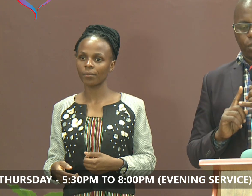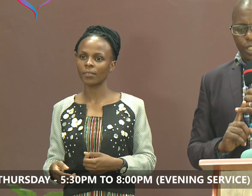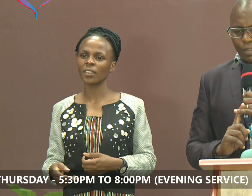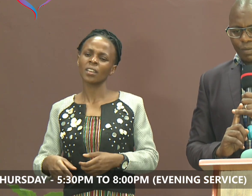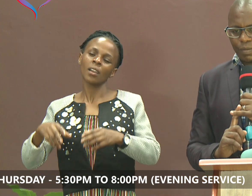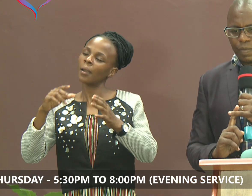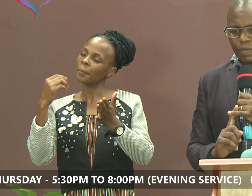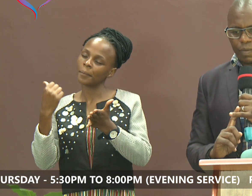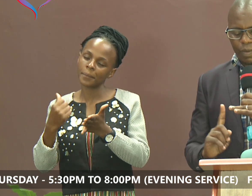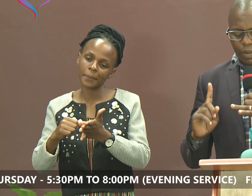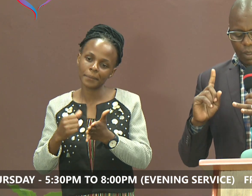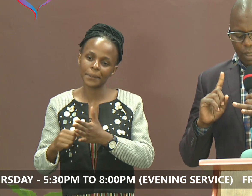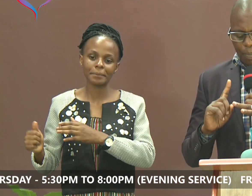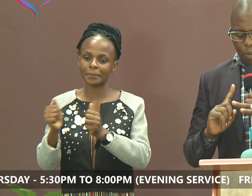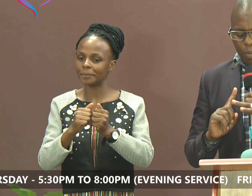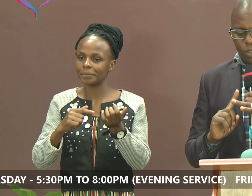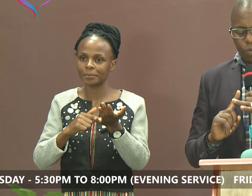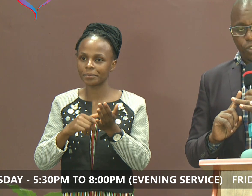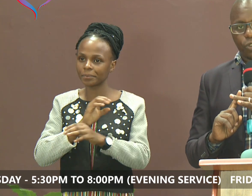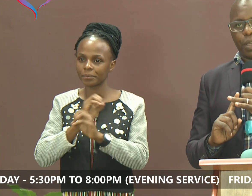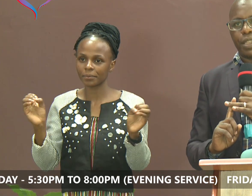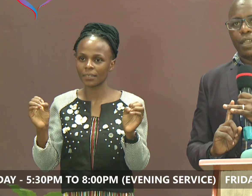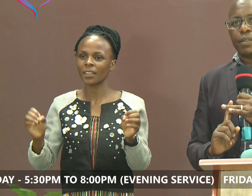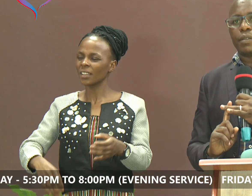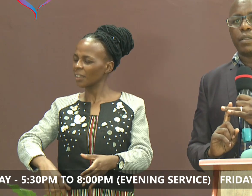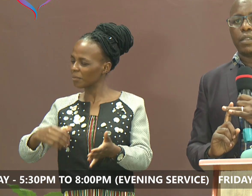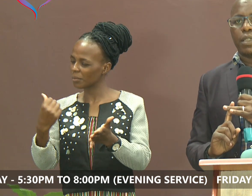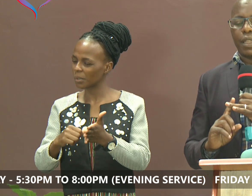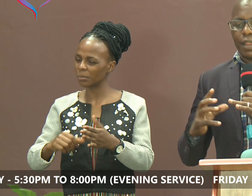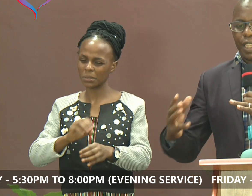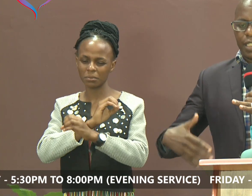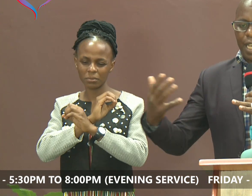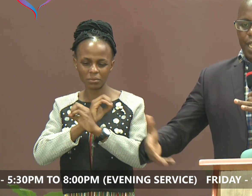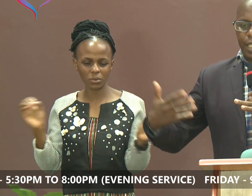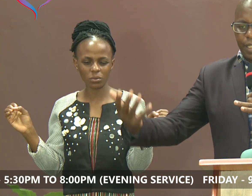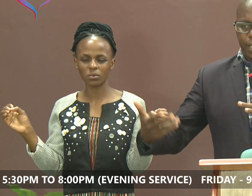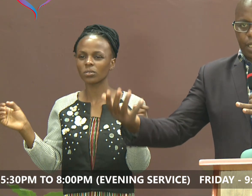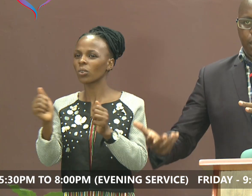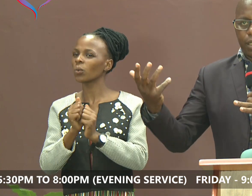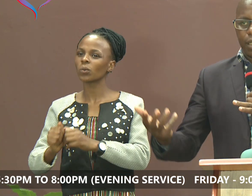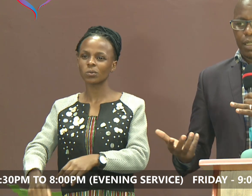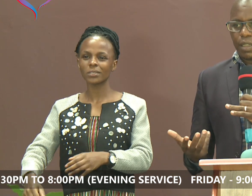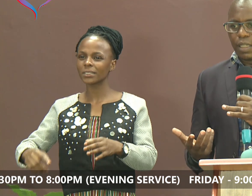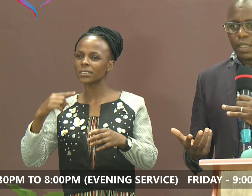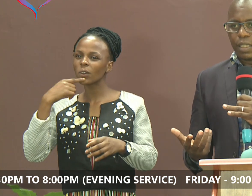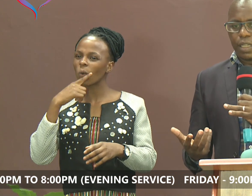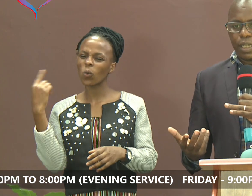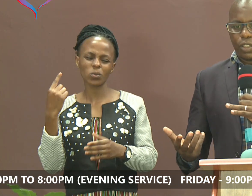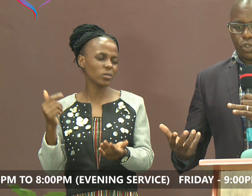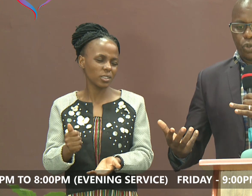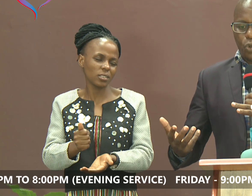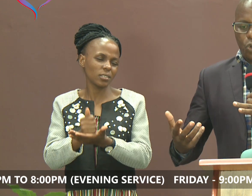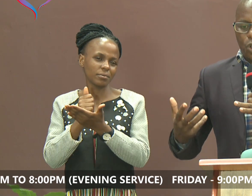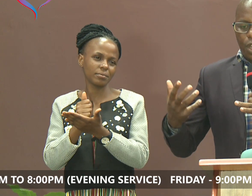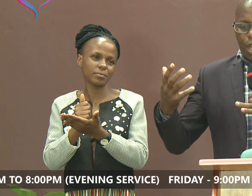with technology. Kati obuzibu tebuli na technology. The problem is not with social media. Obuzibu era tebuli na social media. These are aids. Bino bintu